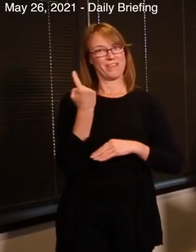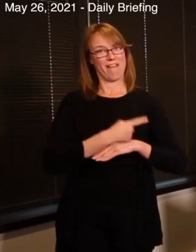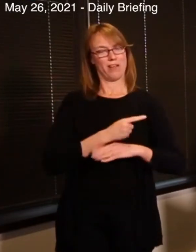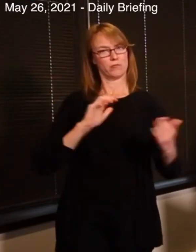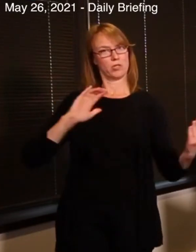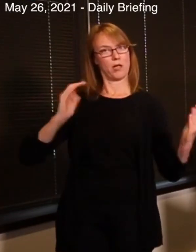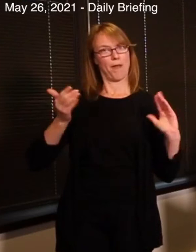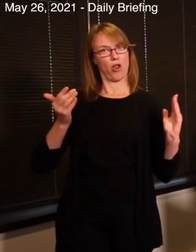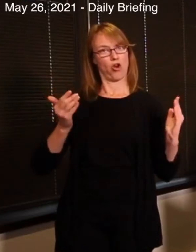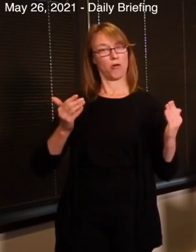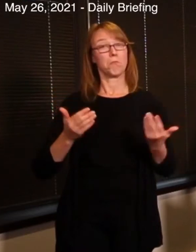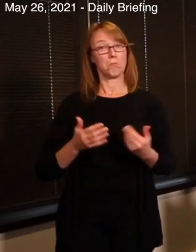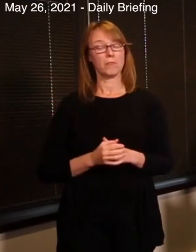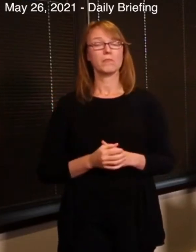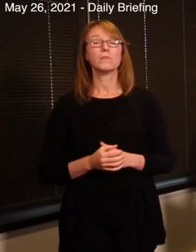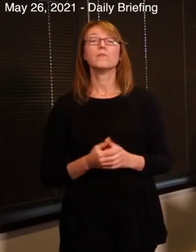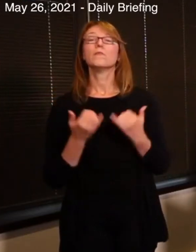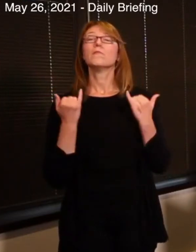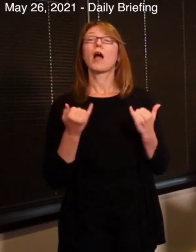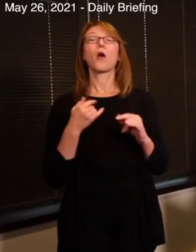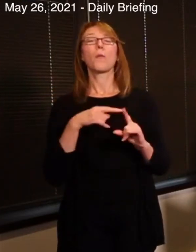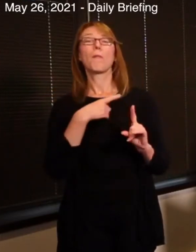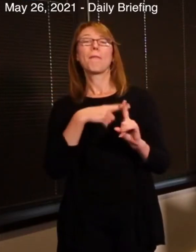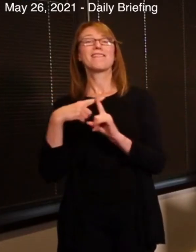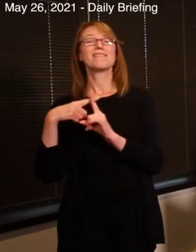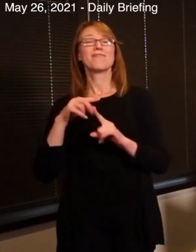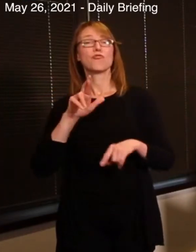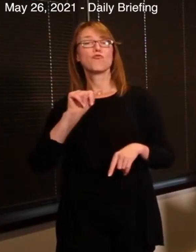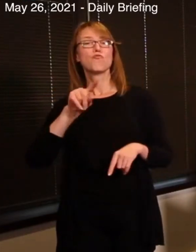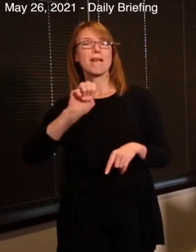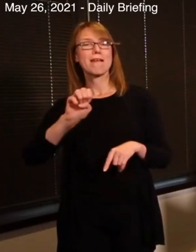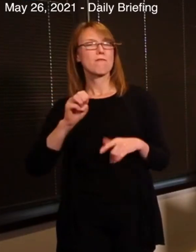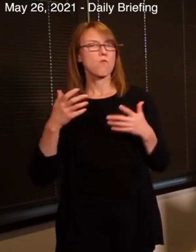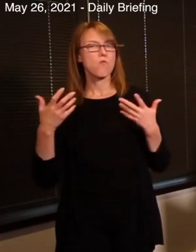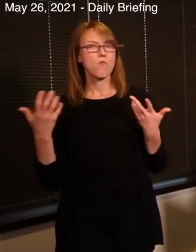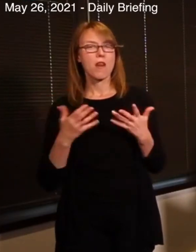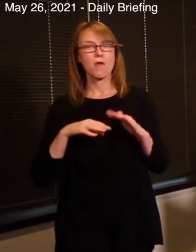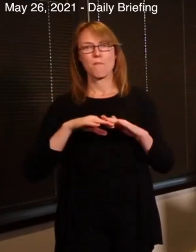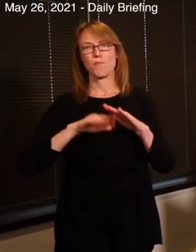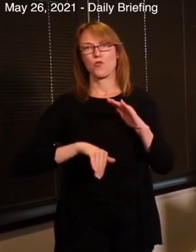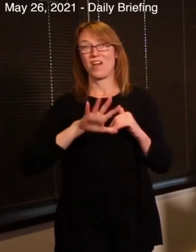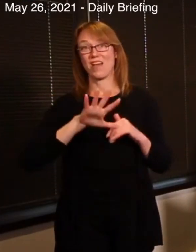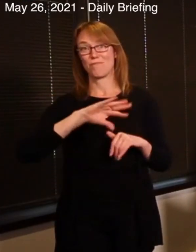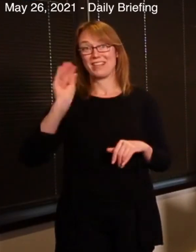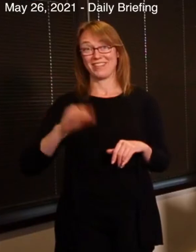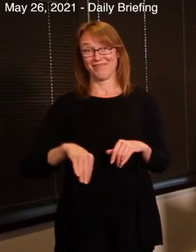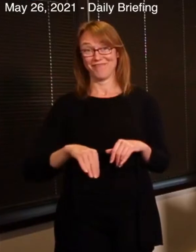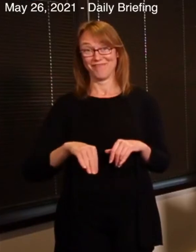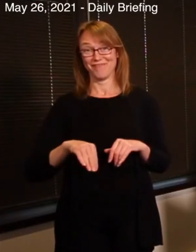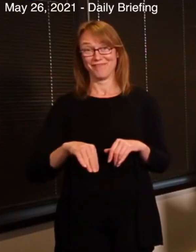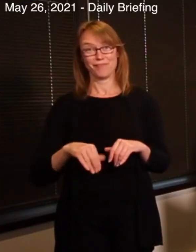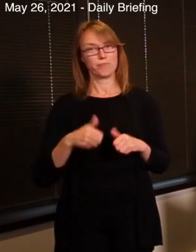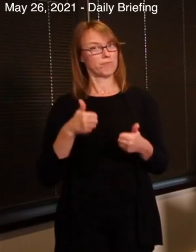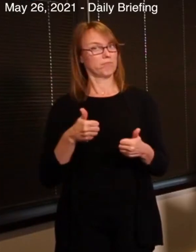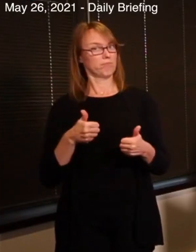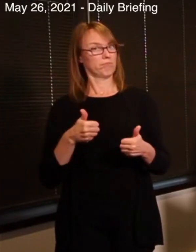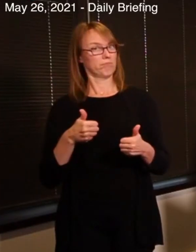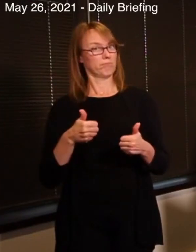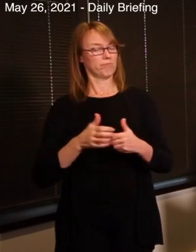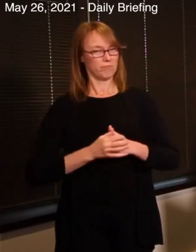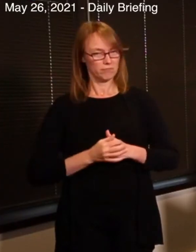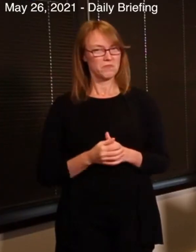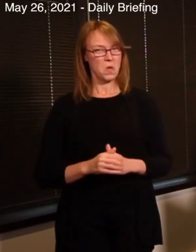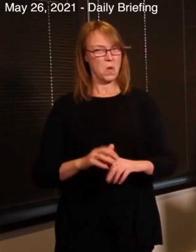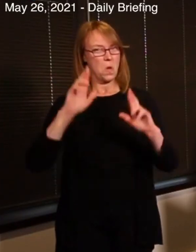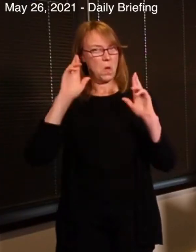Our positivity rate, below 5%, I mentioned that last week, so we're in a good spot there. Hopefully this